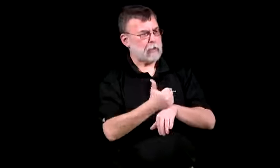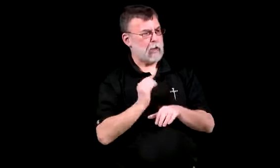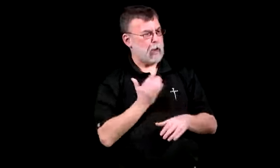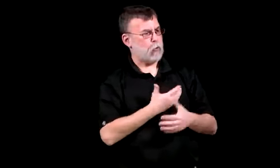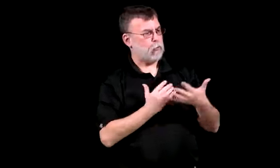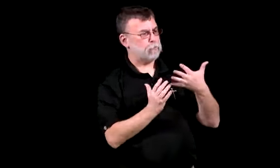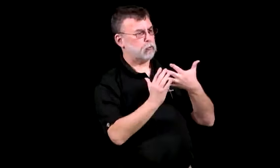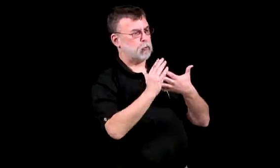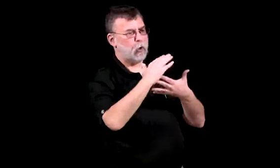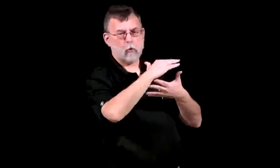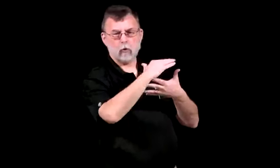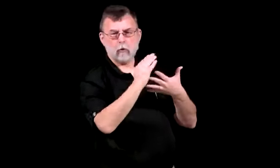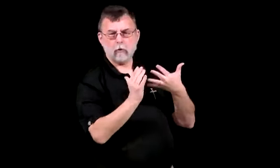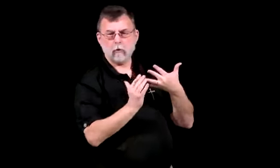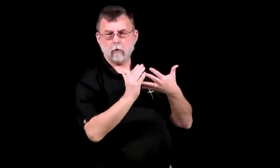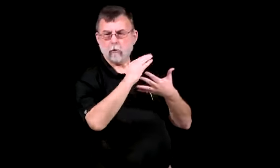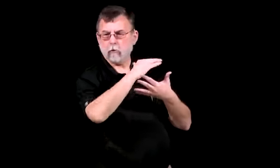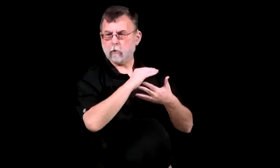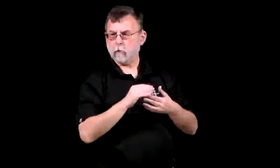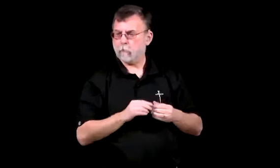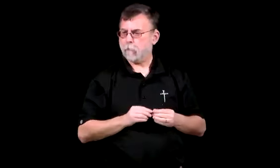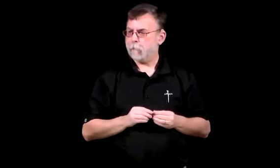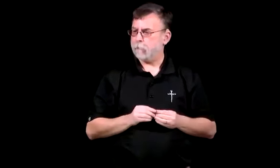How do we set our priorities?